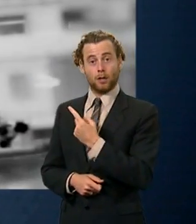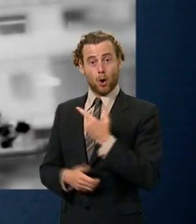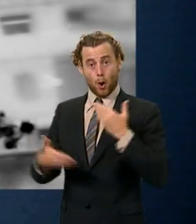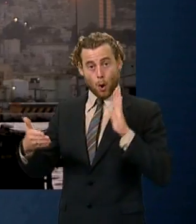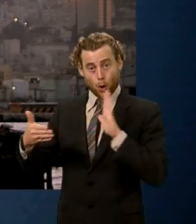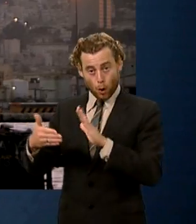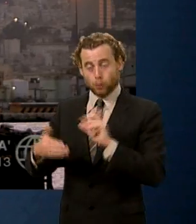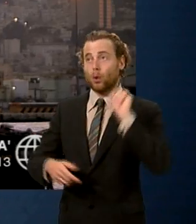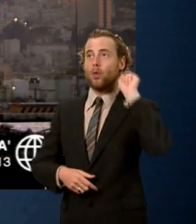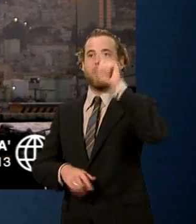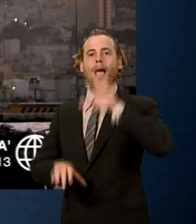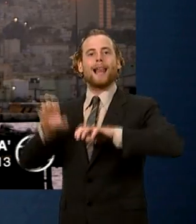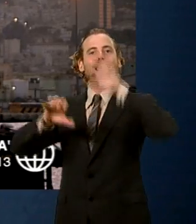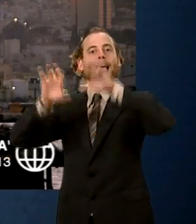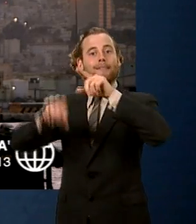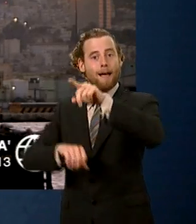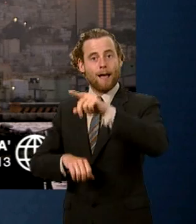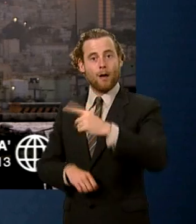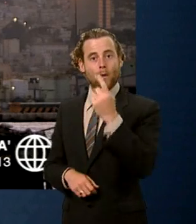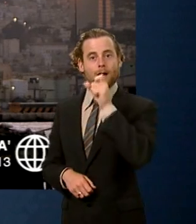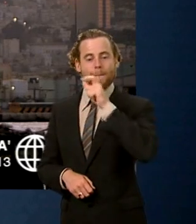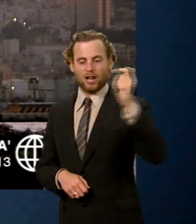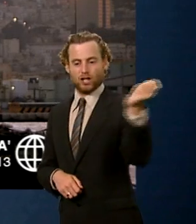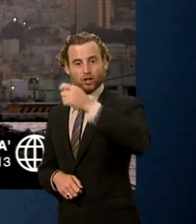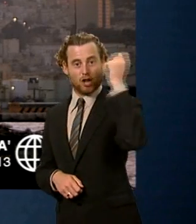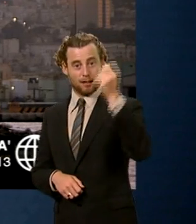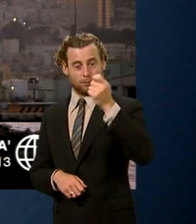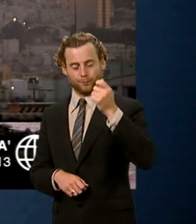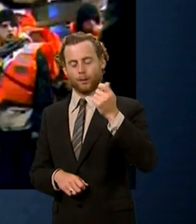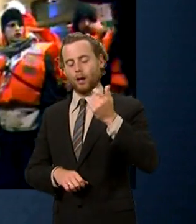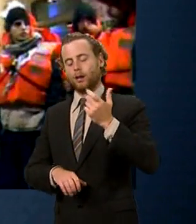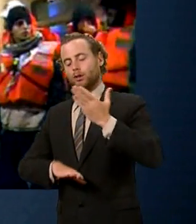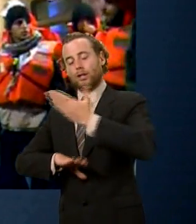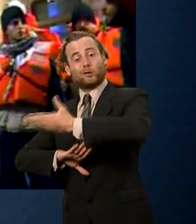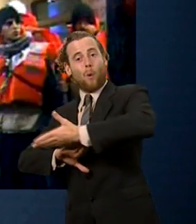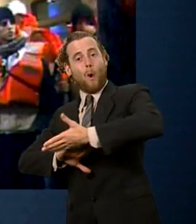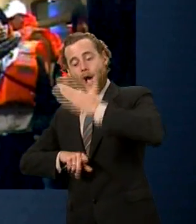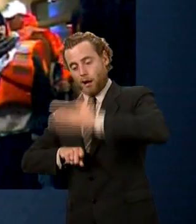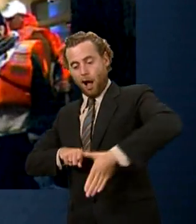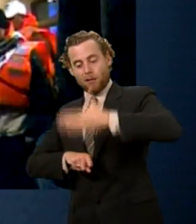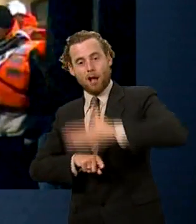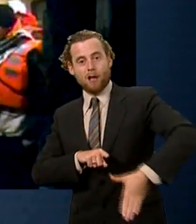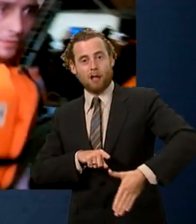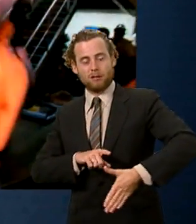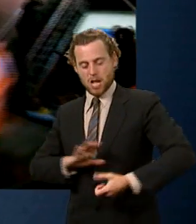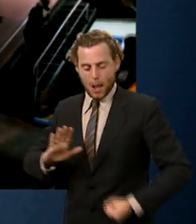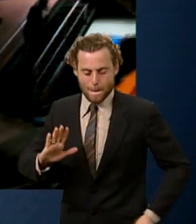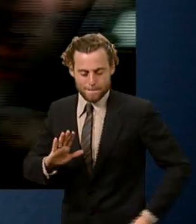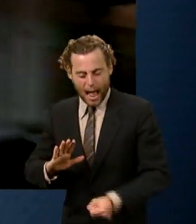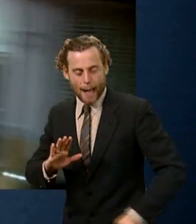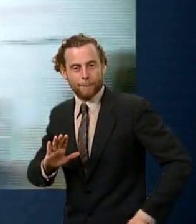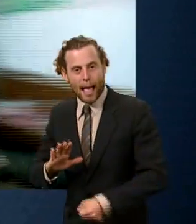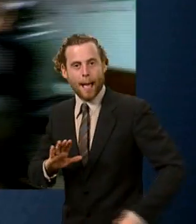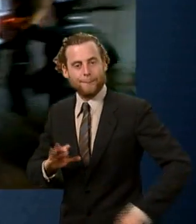ship. A man with a chainsaw cut the ladder off, and they were banging on the railing, and they were throwing at